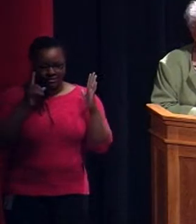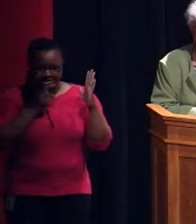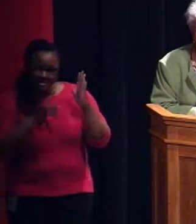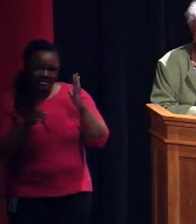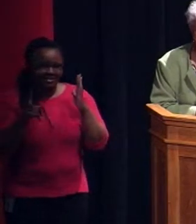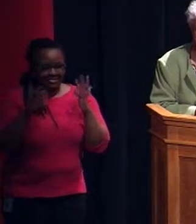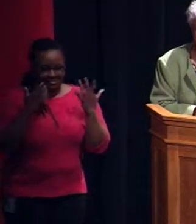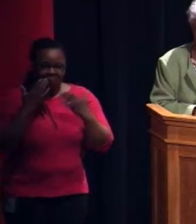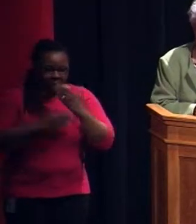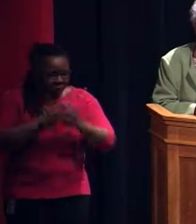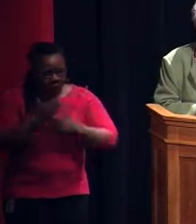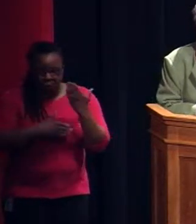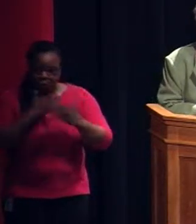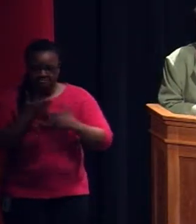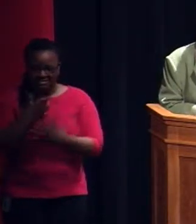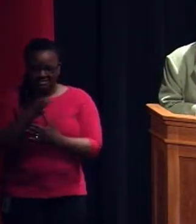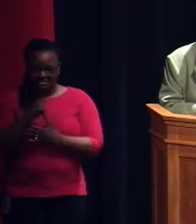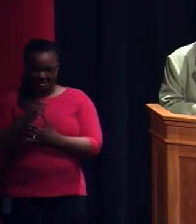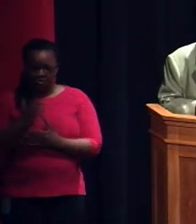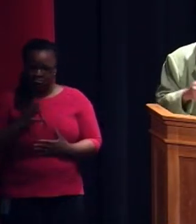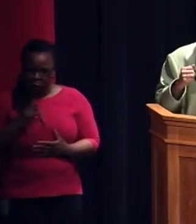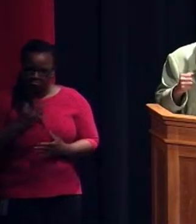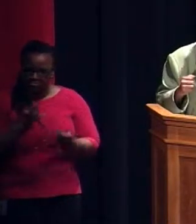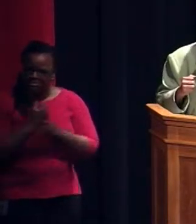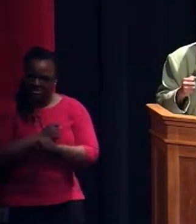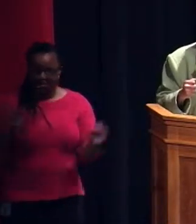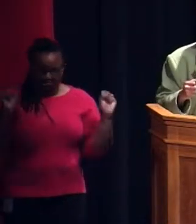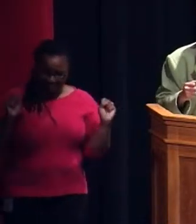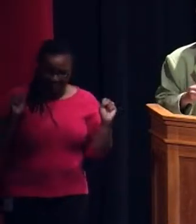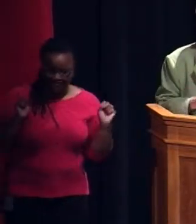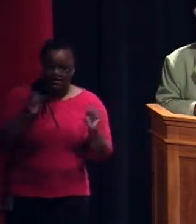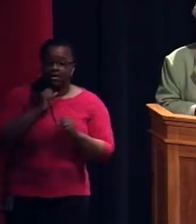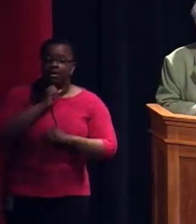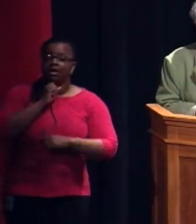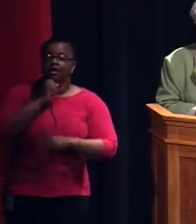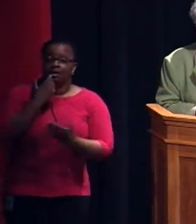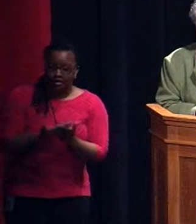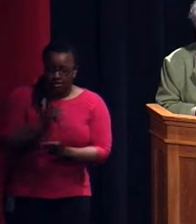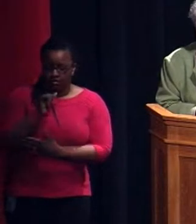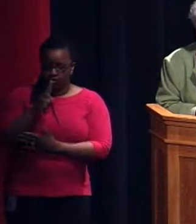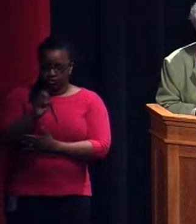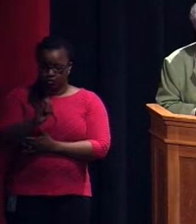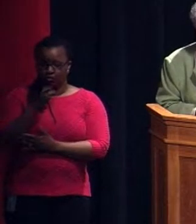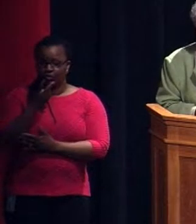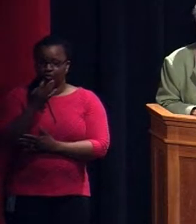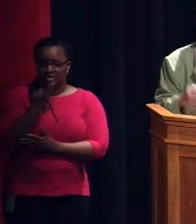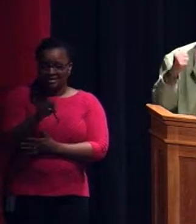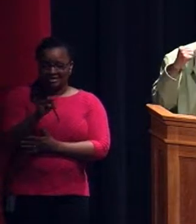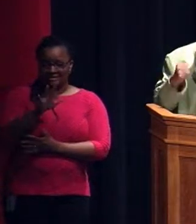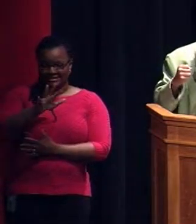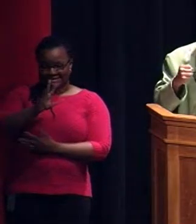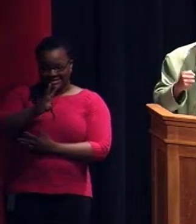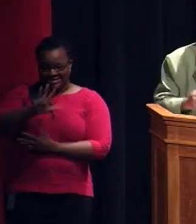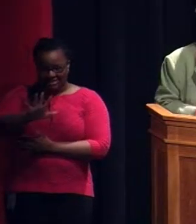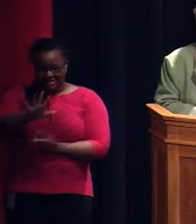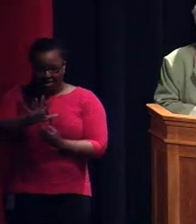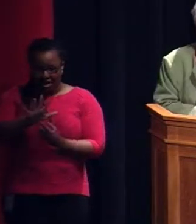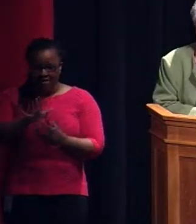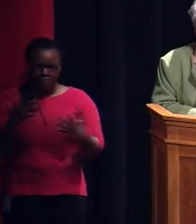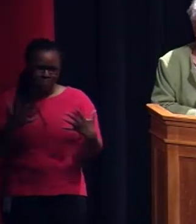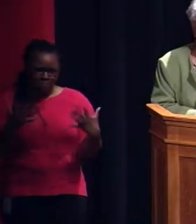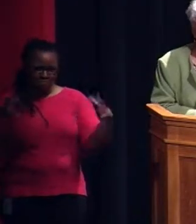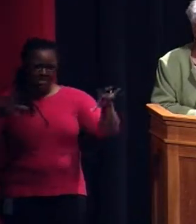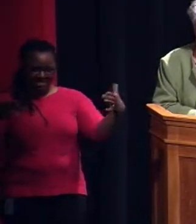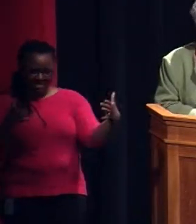here at E.C. Glass, and in June of 1965, with the mighty class of